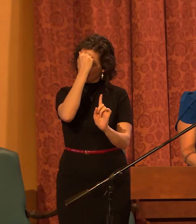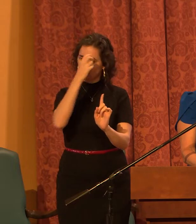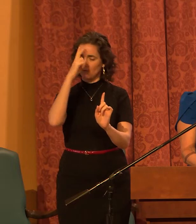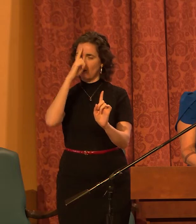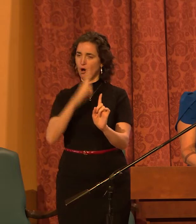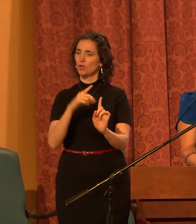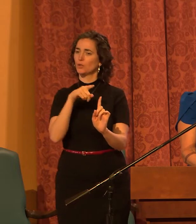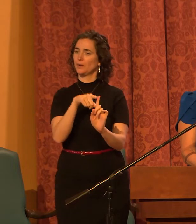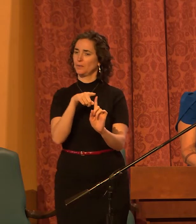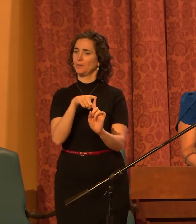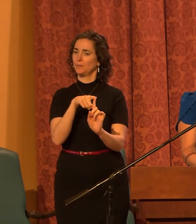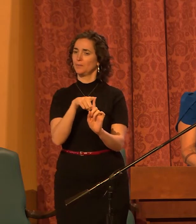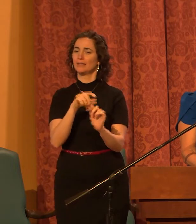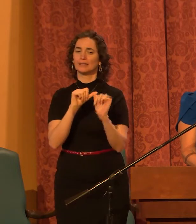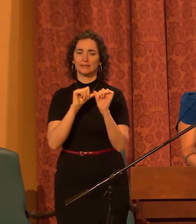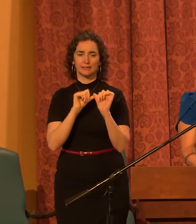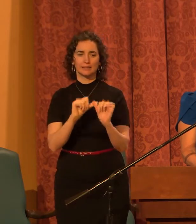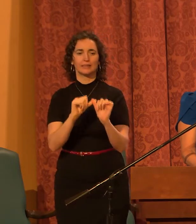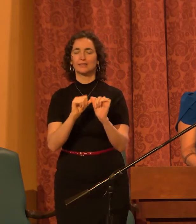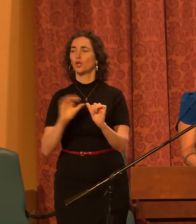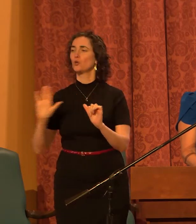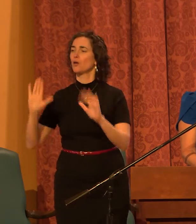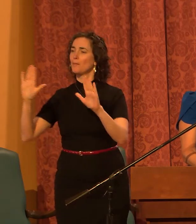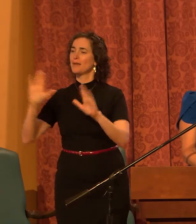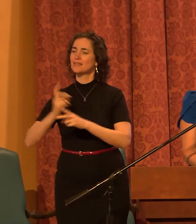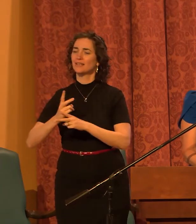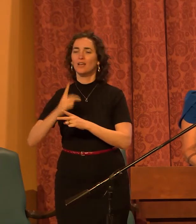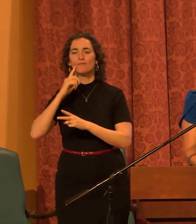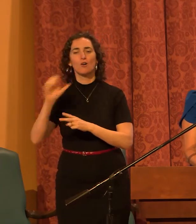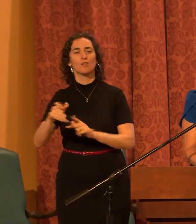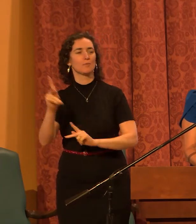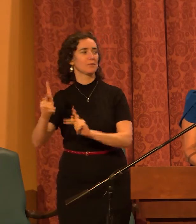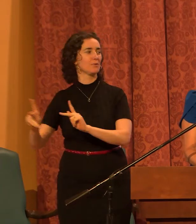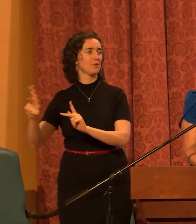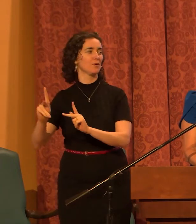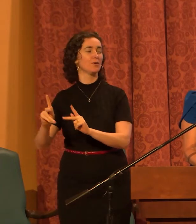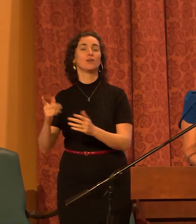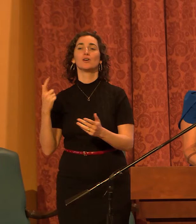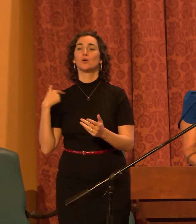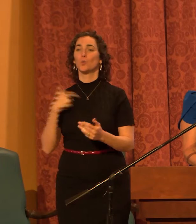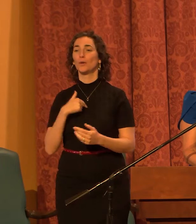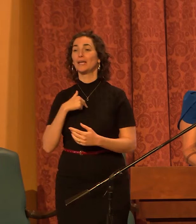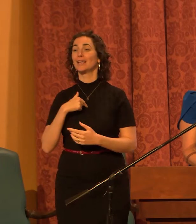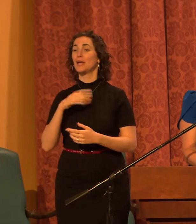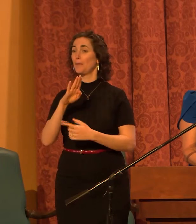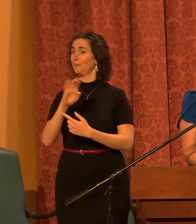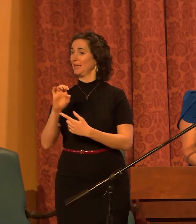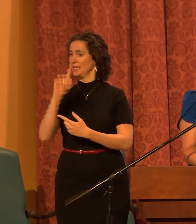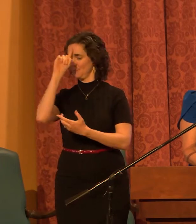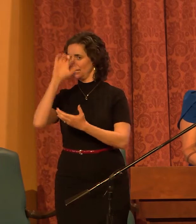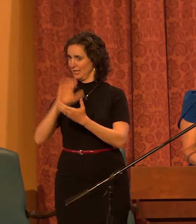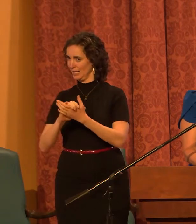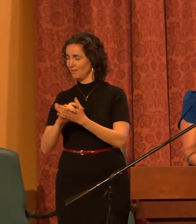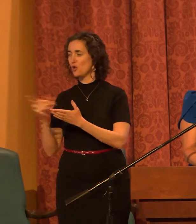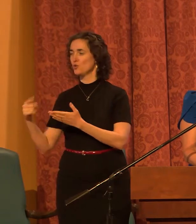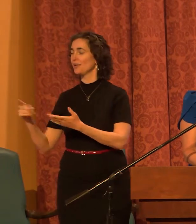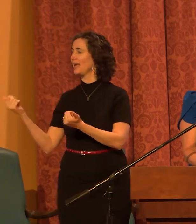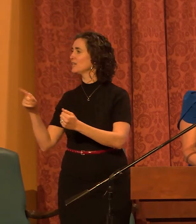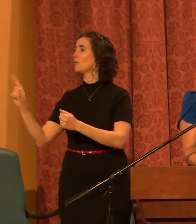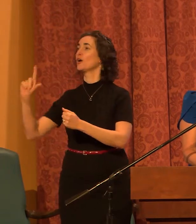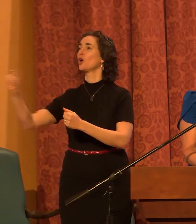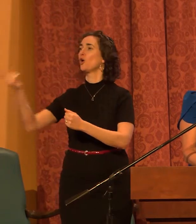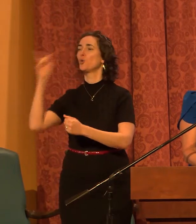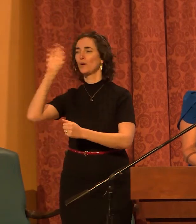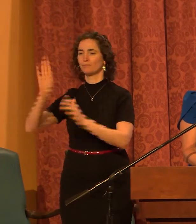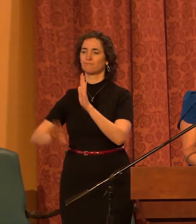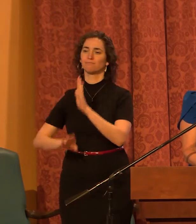him, continuing your amazing care for others. We believe you will excel wherever you go from